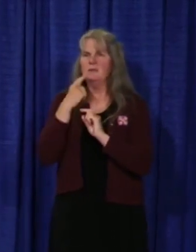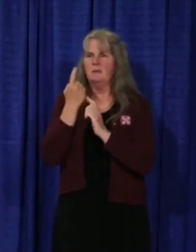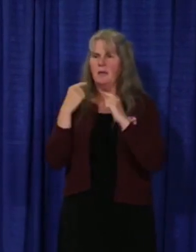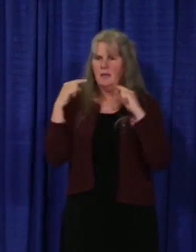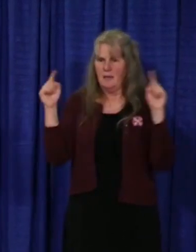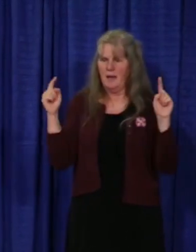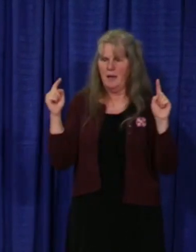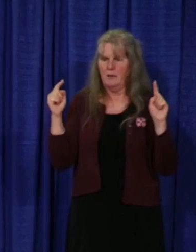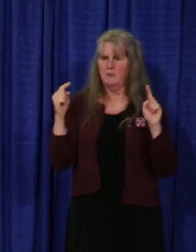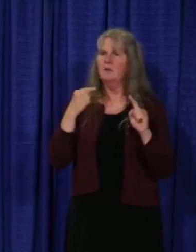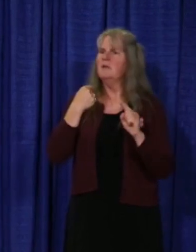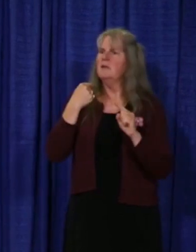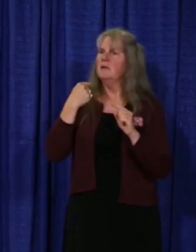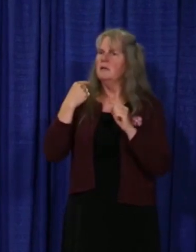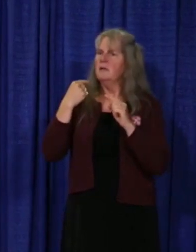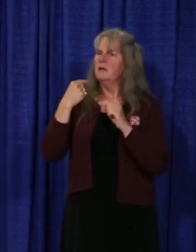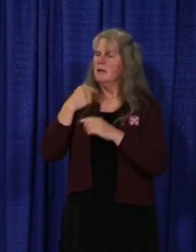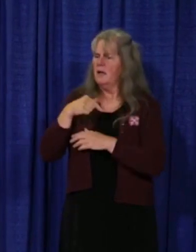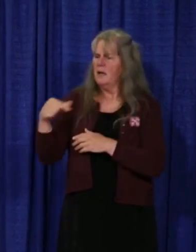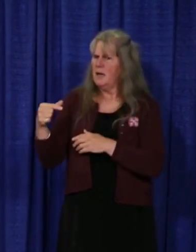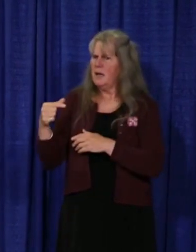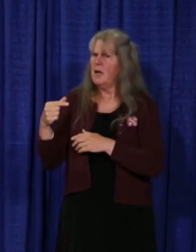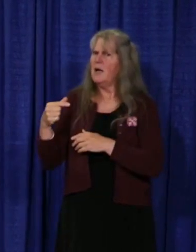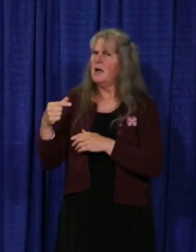the government's been receiving some